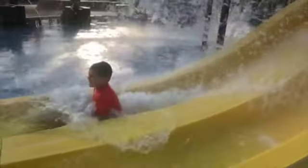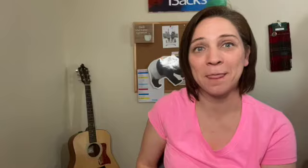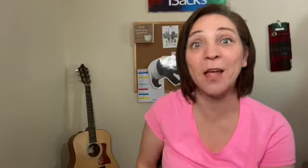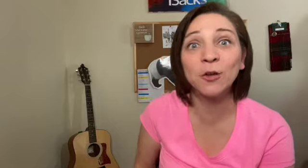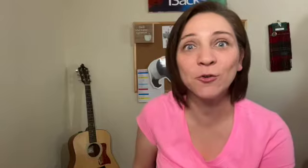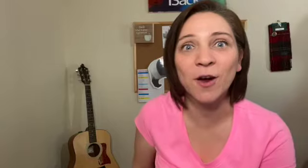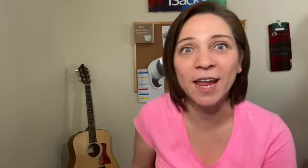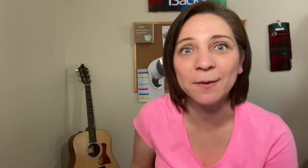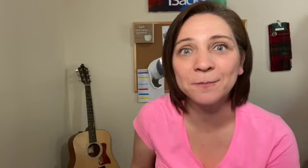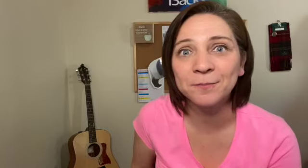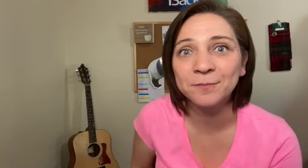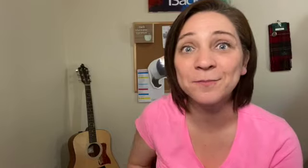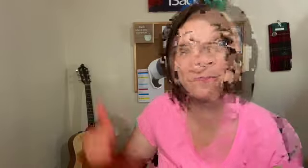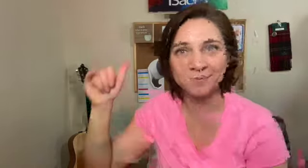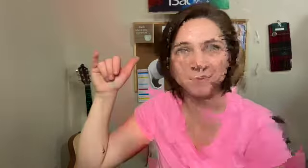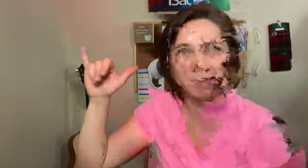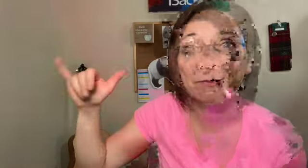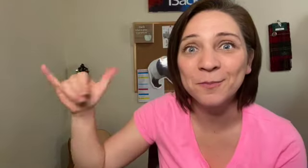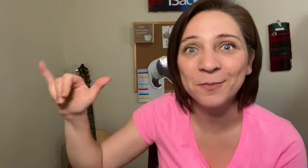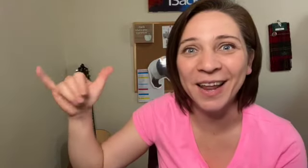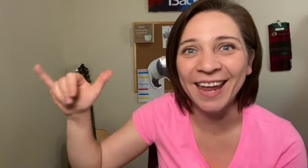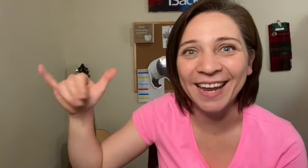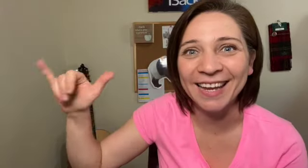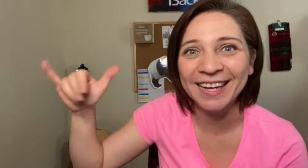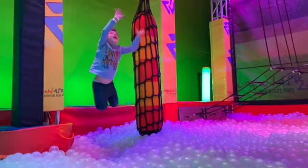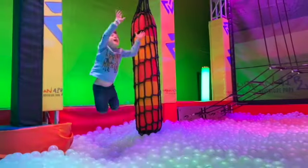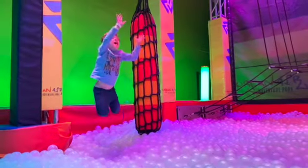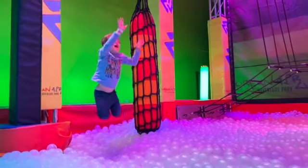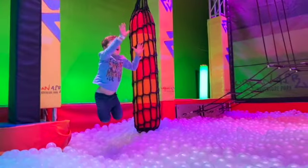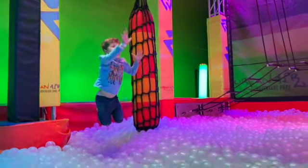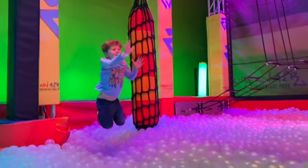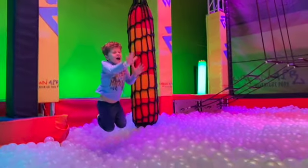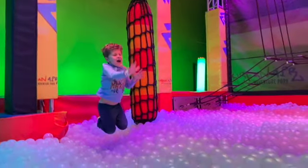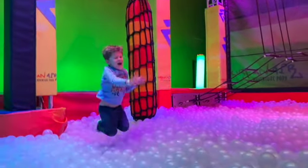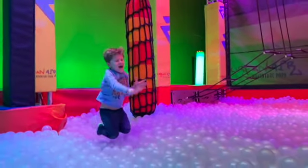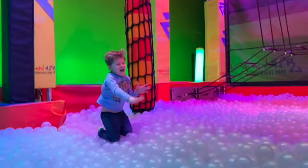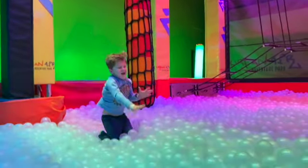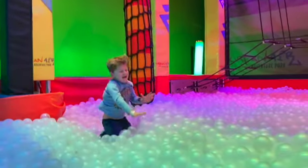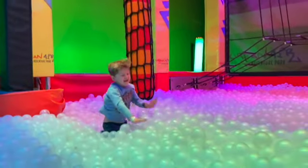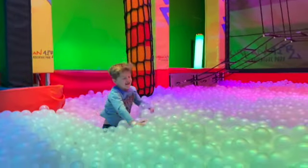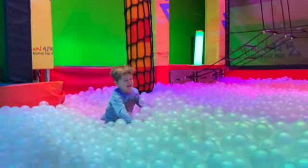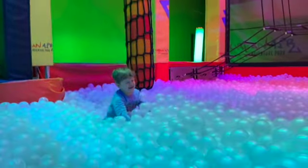Now you try it. Play. He plays in the ball pit.